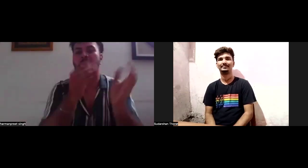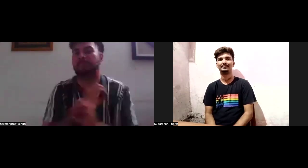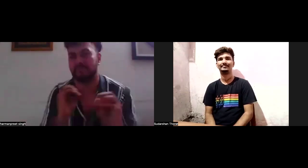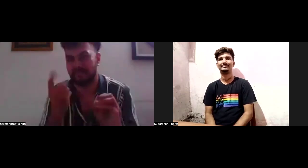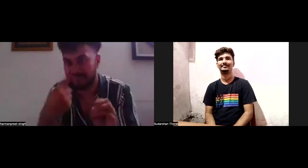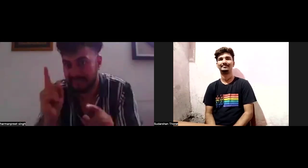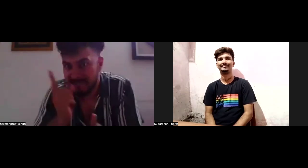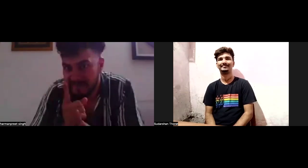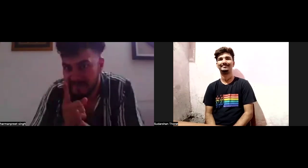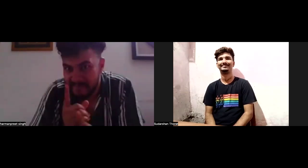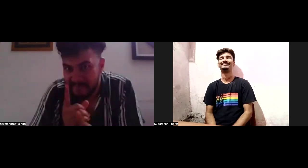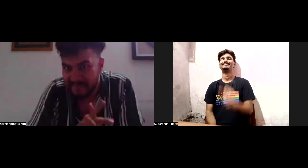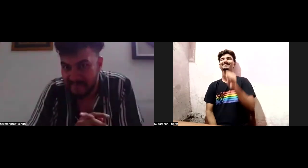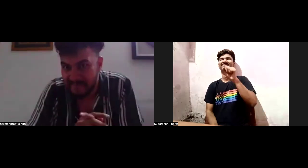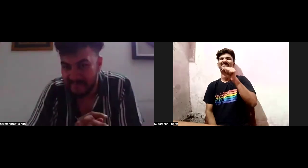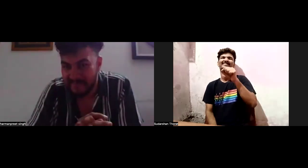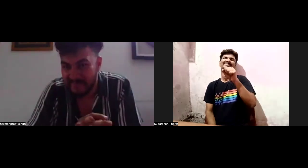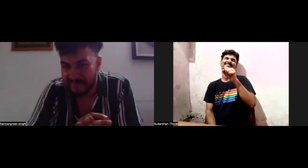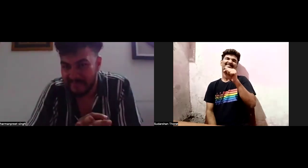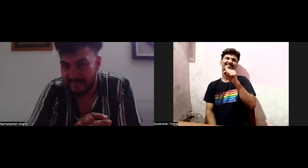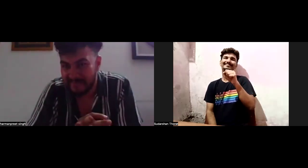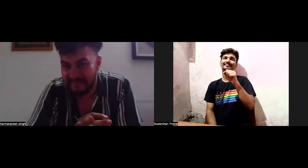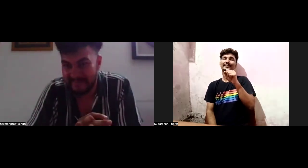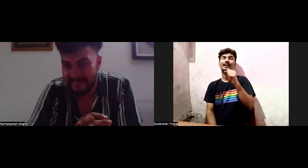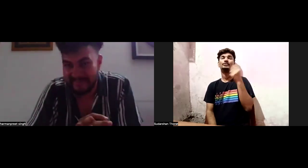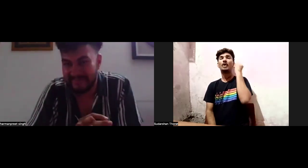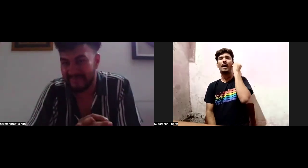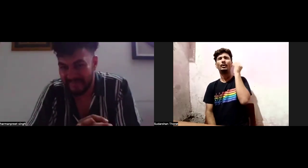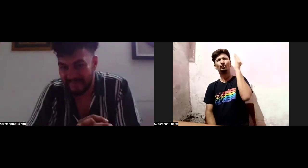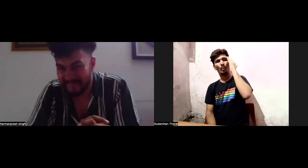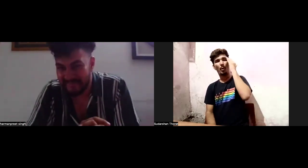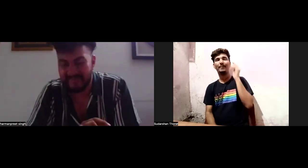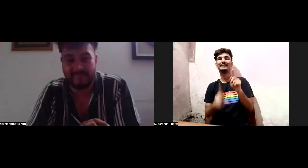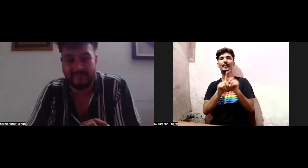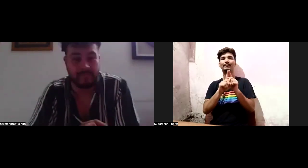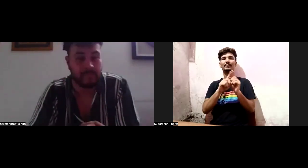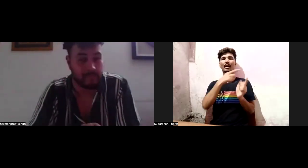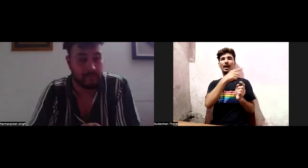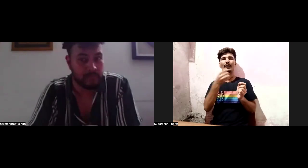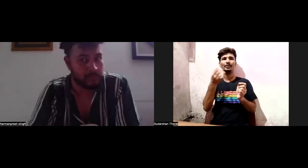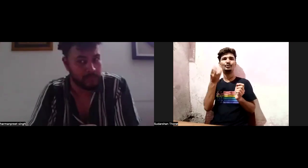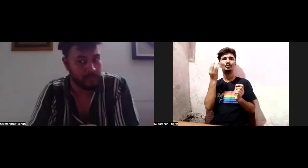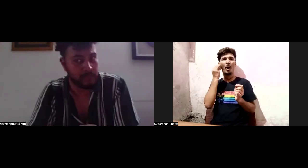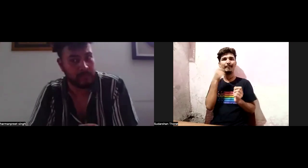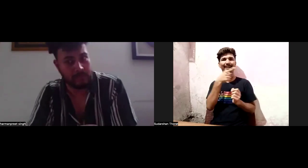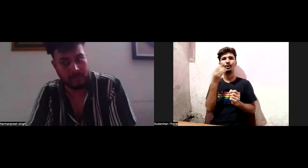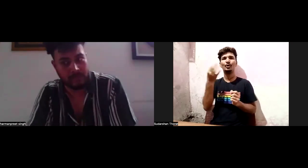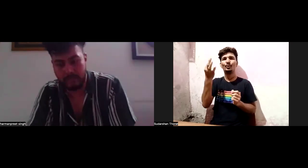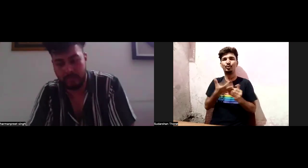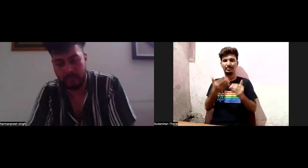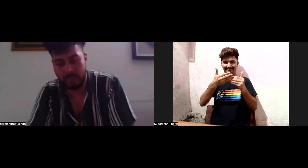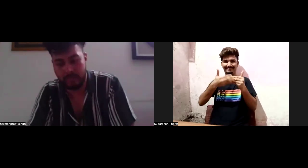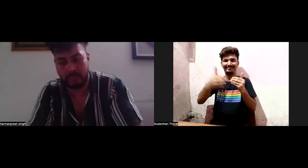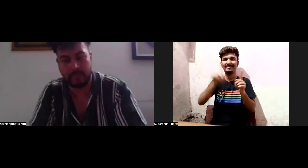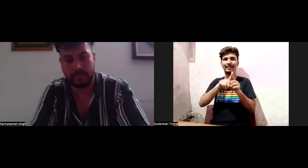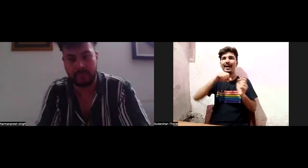So absolutely, Sudarshan, to summarize, you said that without the collaboration between deaf allies and deaf LGBTQI people,